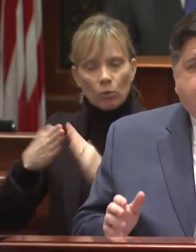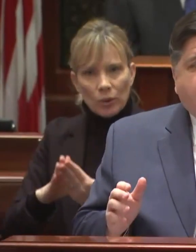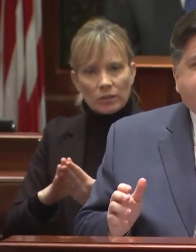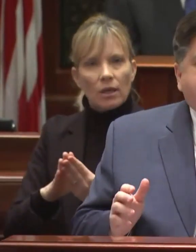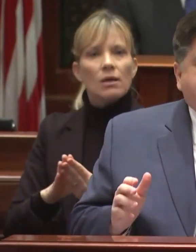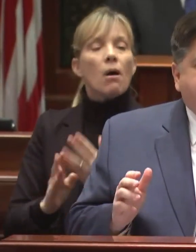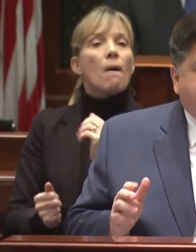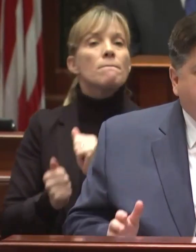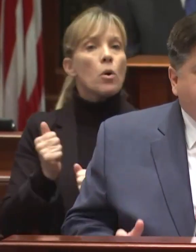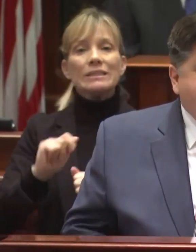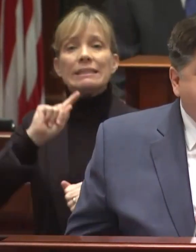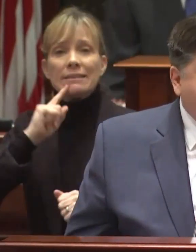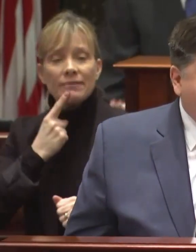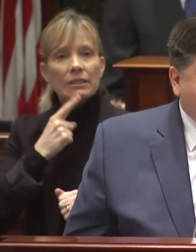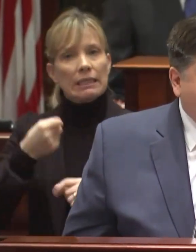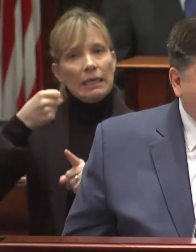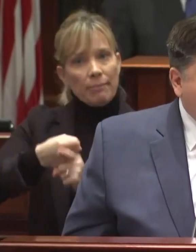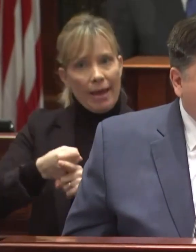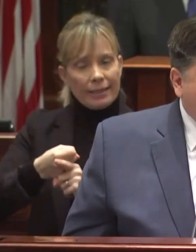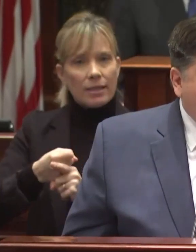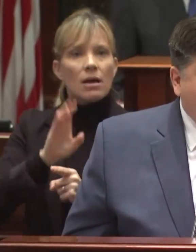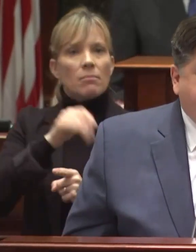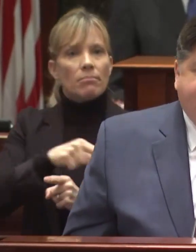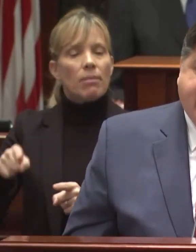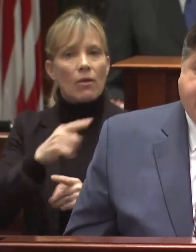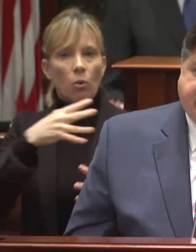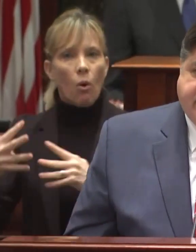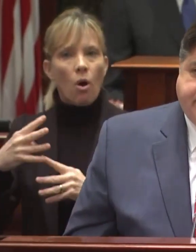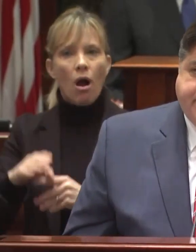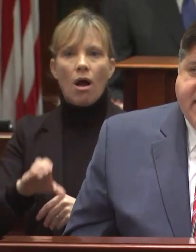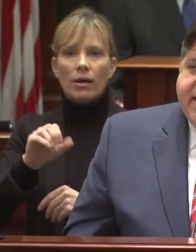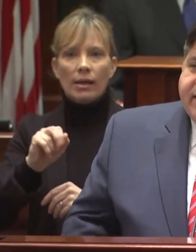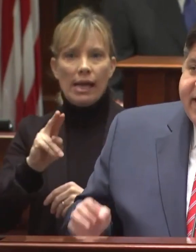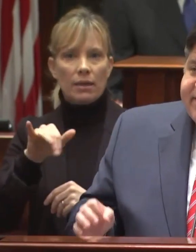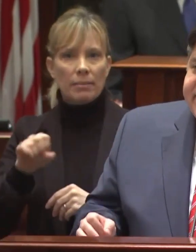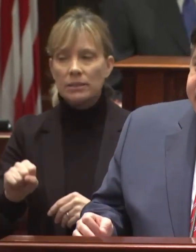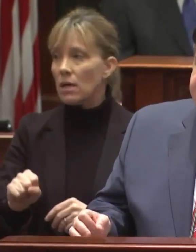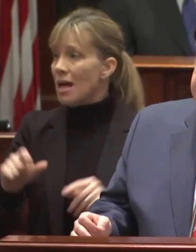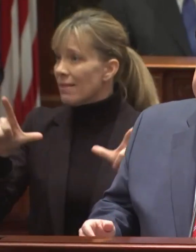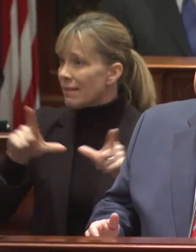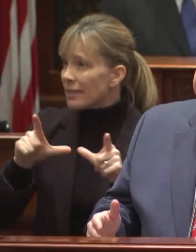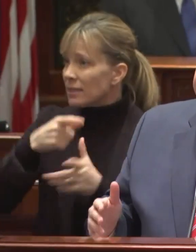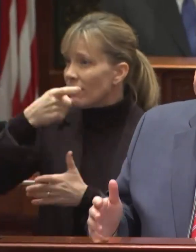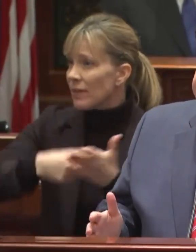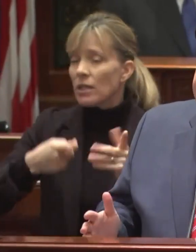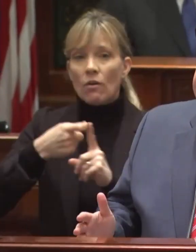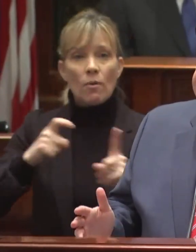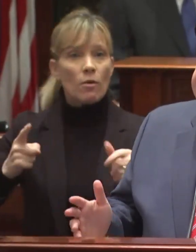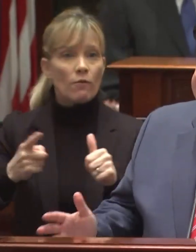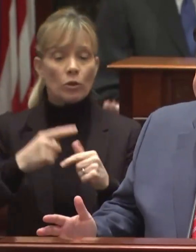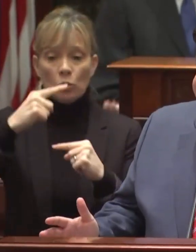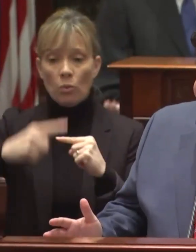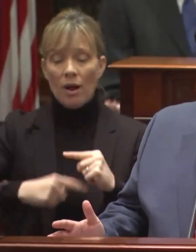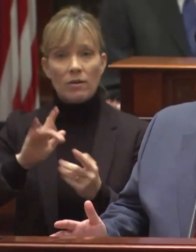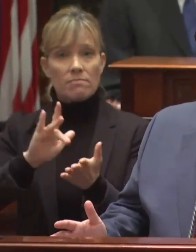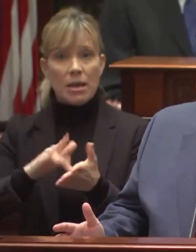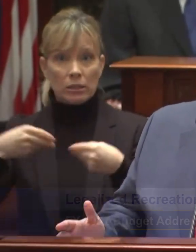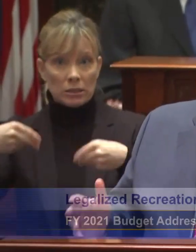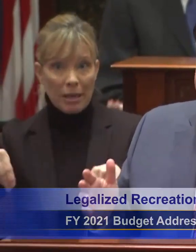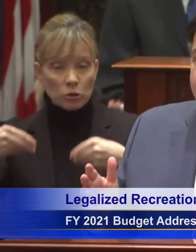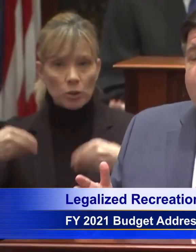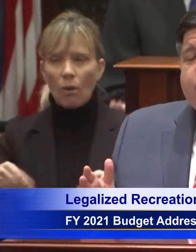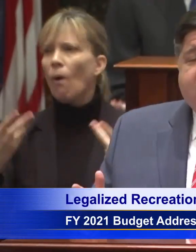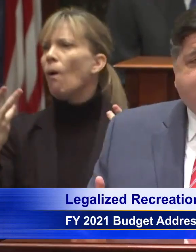communities most severely impacted by the war on cannabis. Licensing fees from the first round of medical